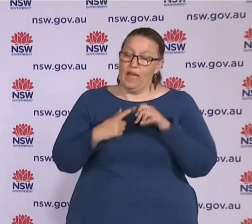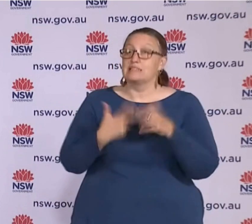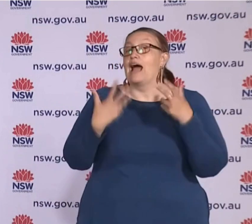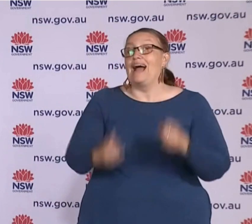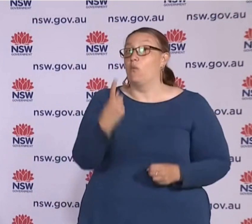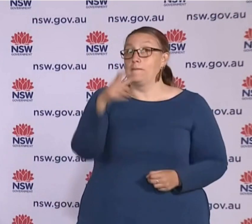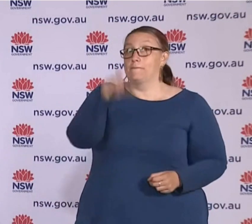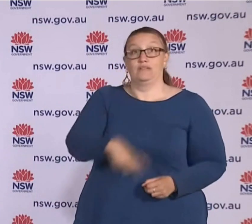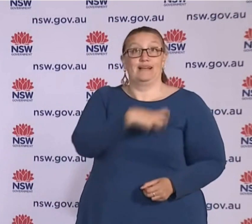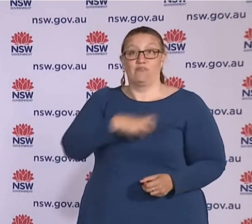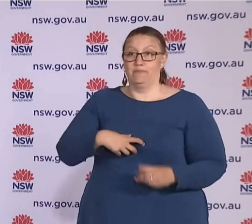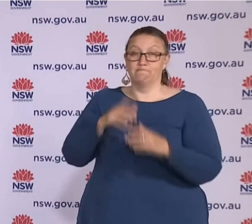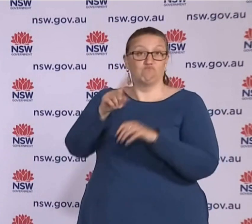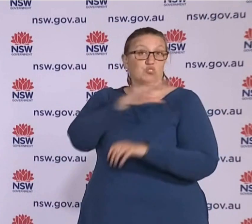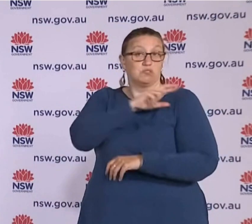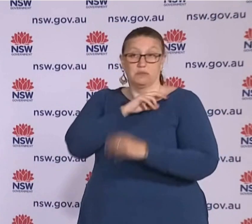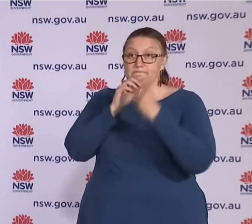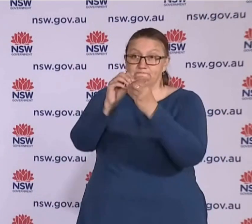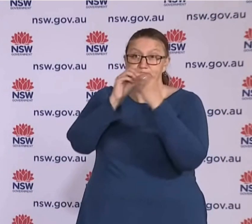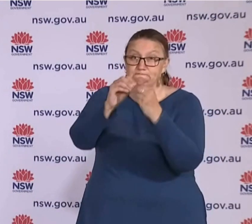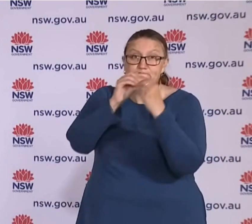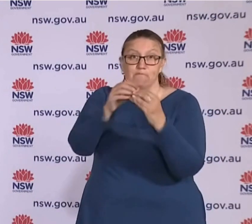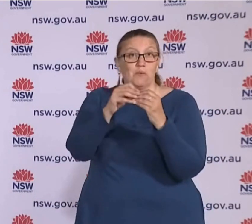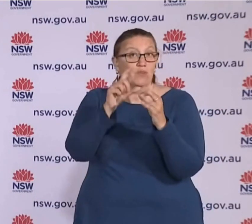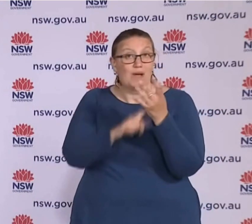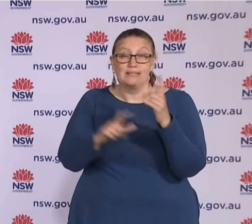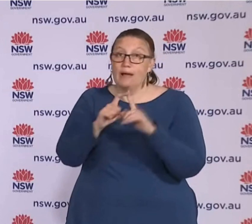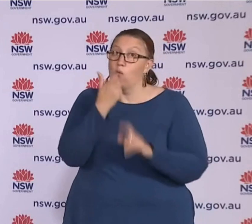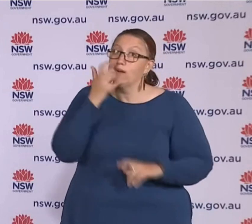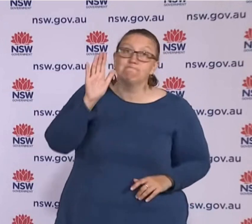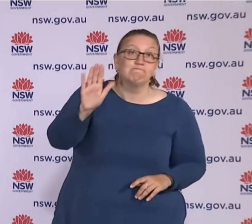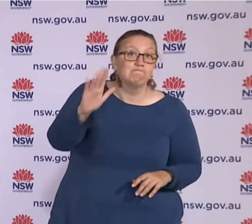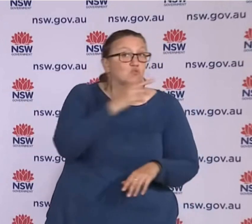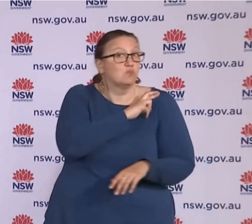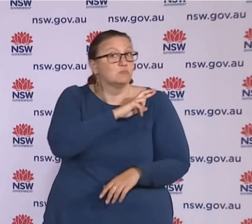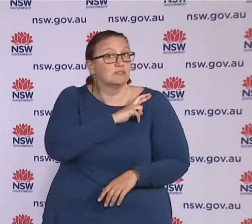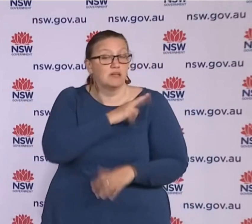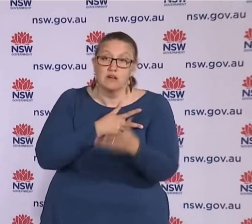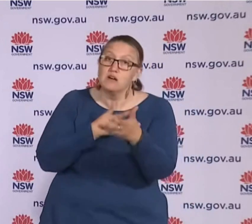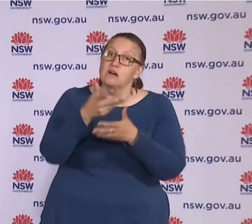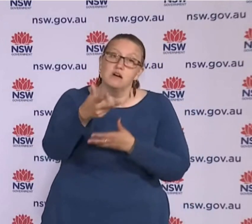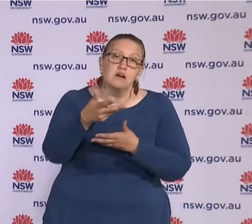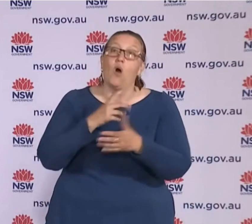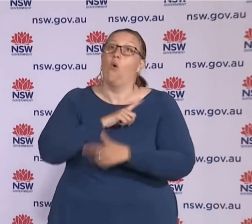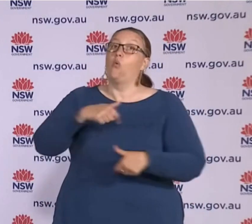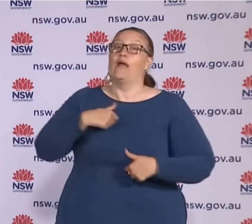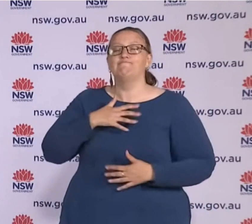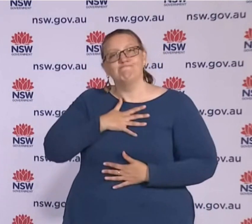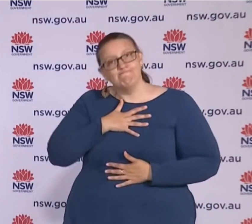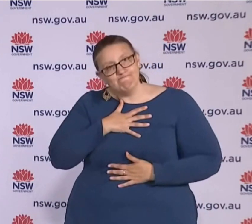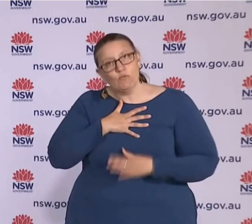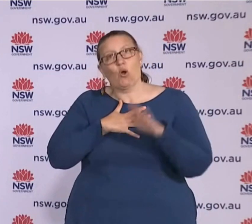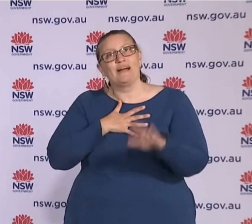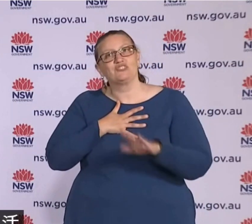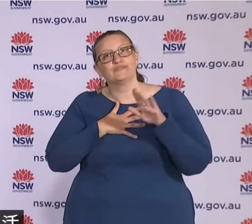at that level. And you know, these are always difficult circumstances, and we are always on the side of compassion and erring on the side